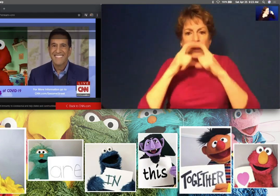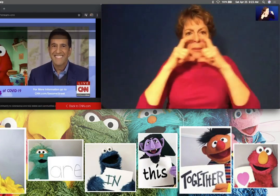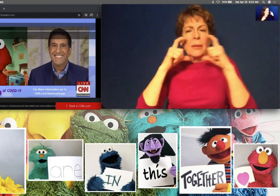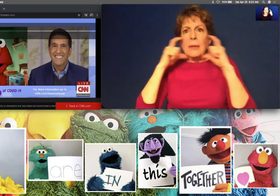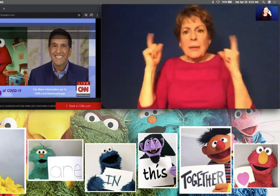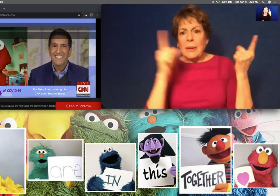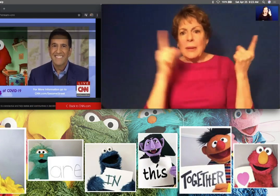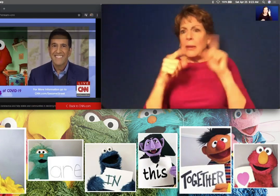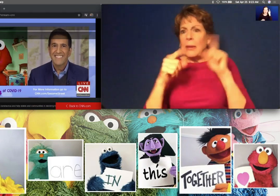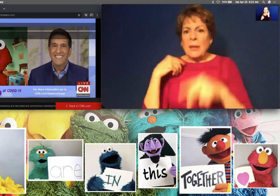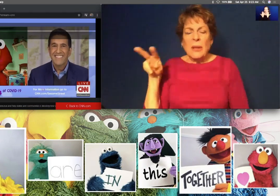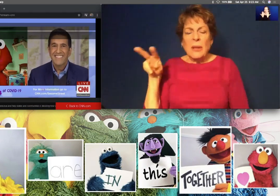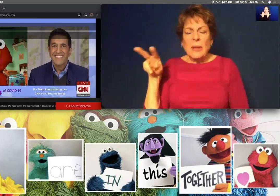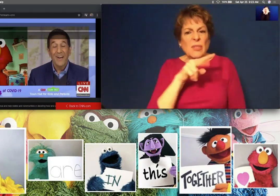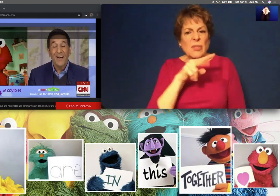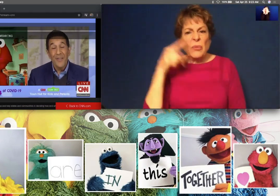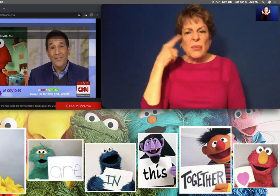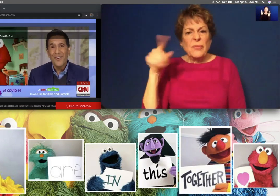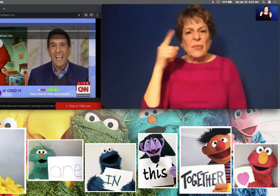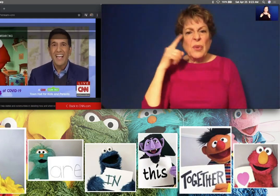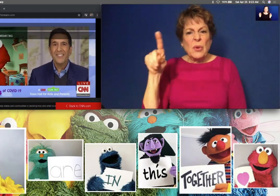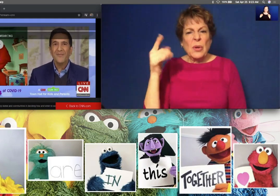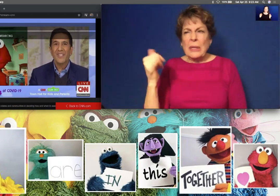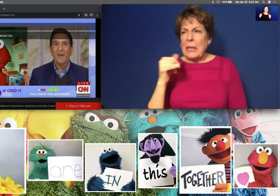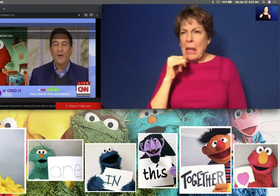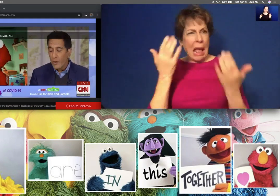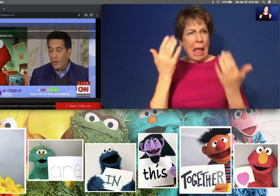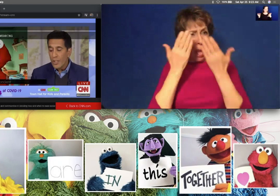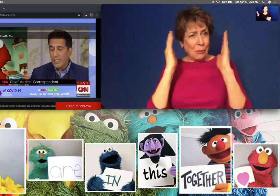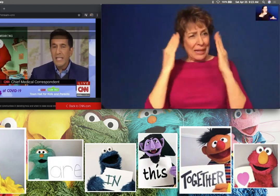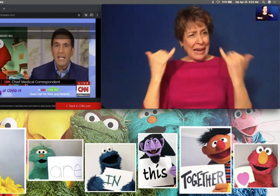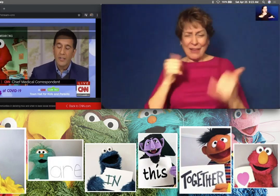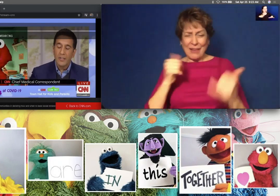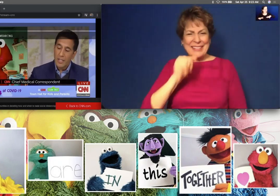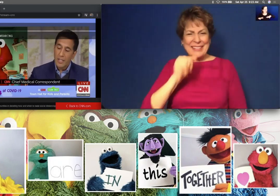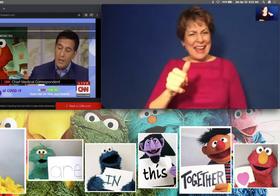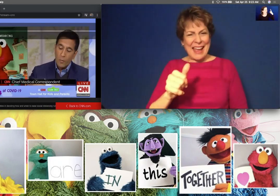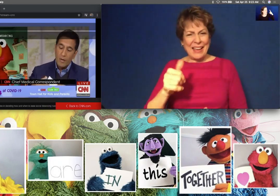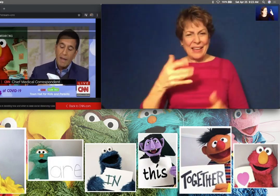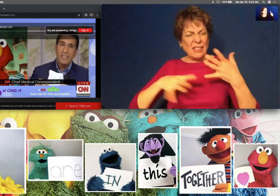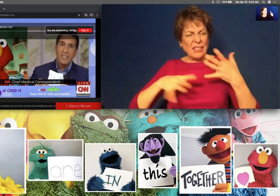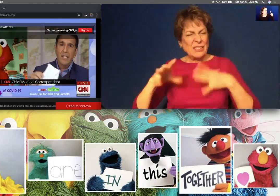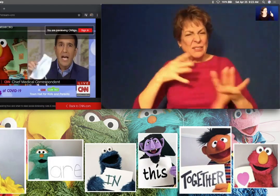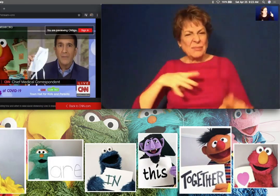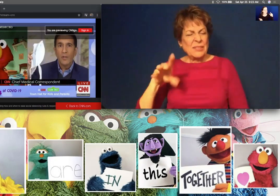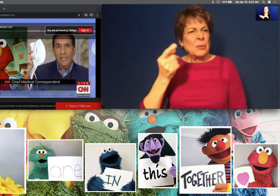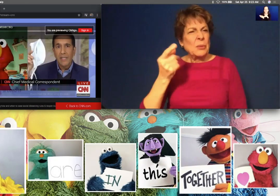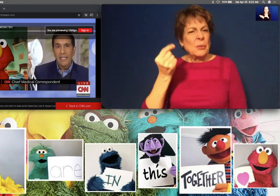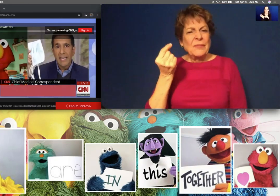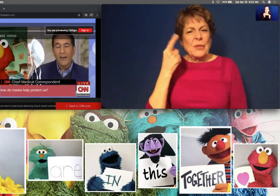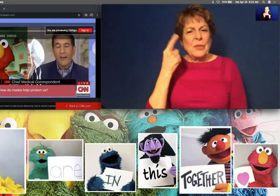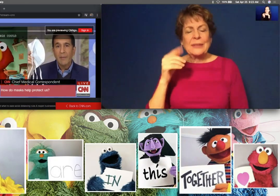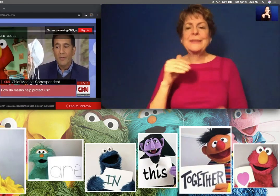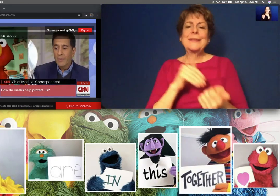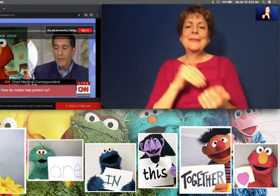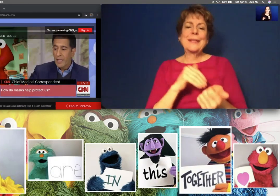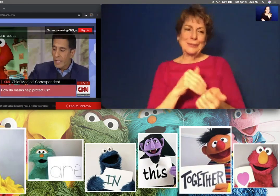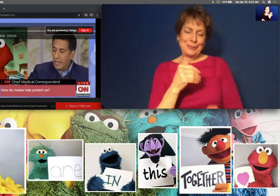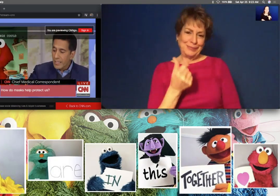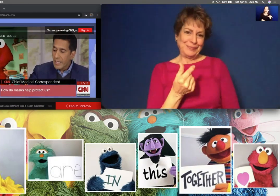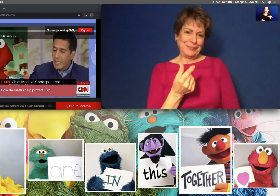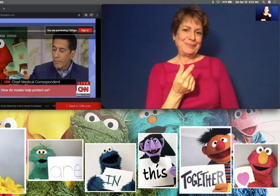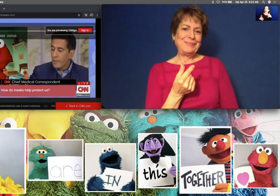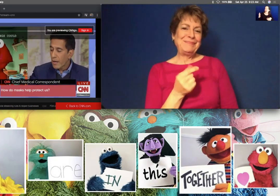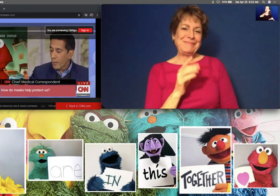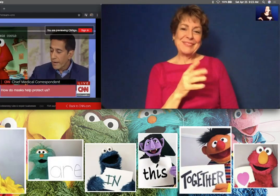people wearing costumes? Well, those aren't costumes, Elmo. You know, just like doctors wear masks in hospitals when they take care of people,